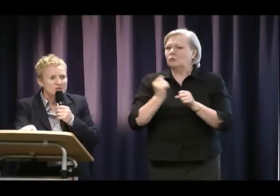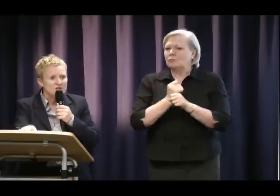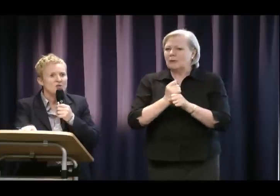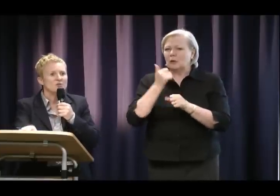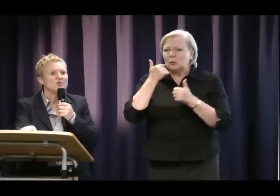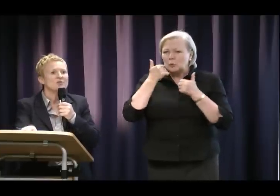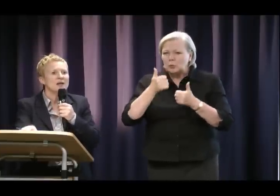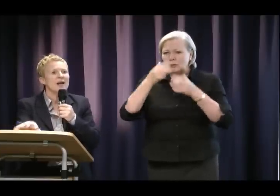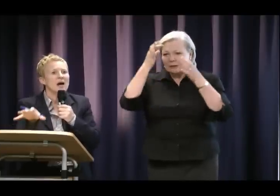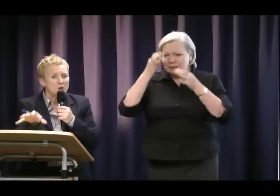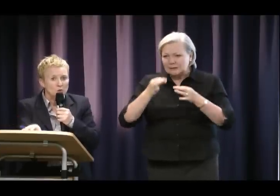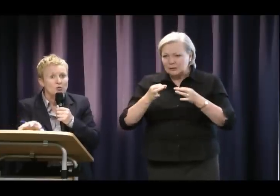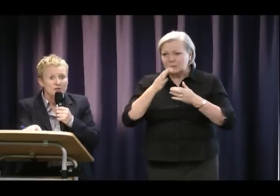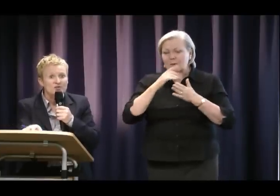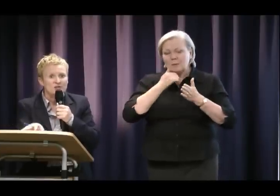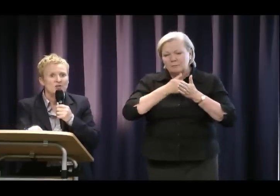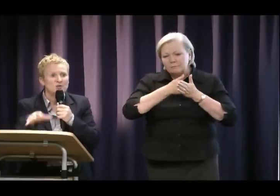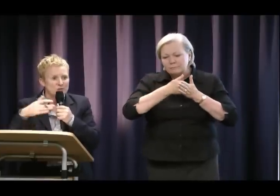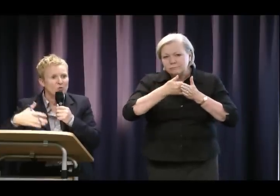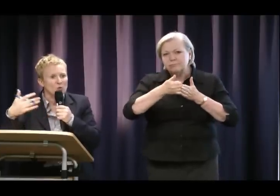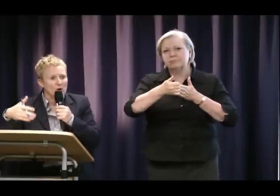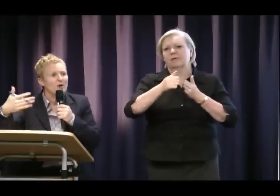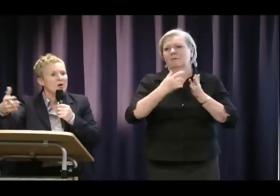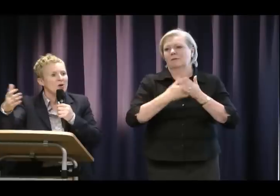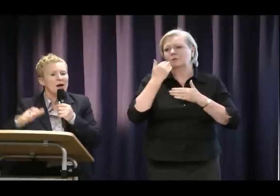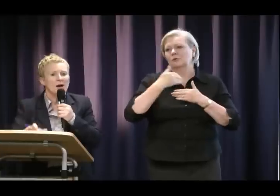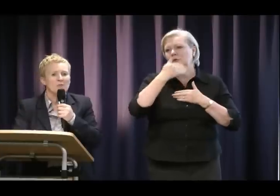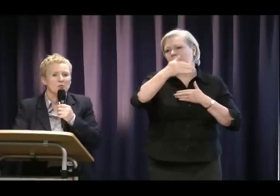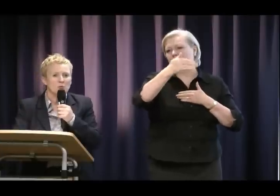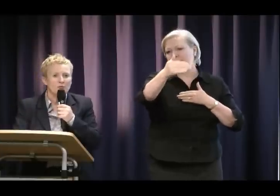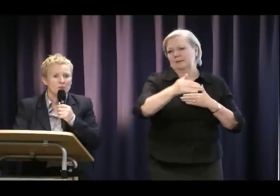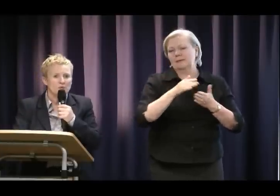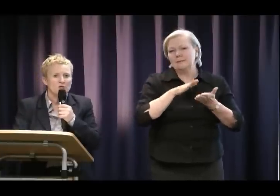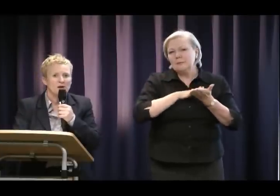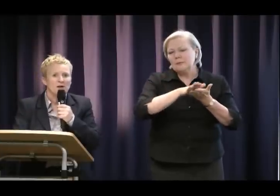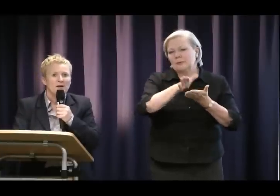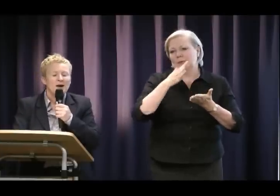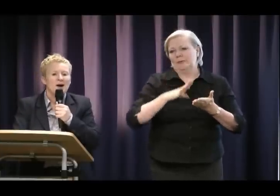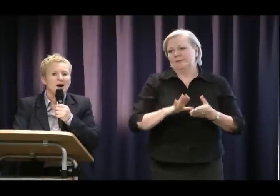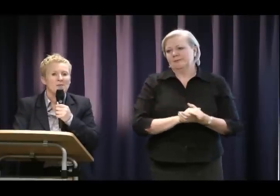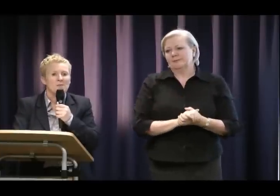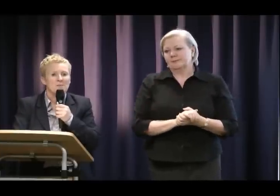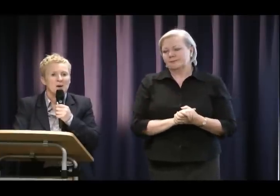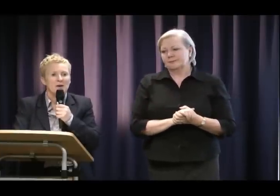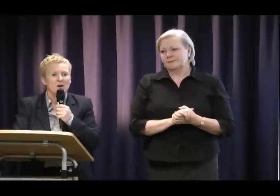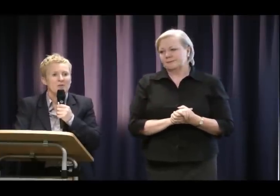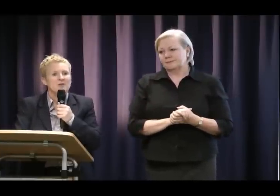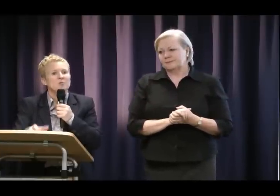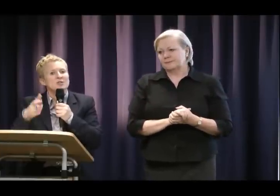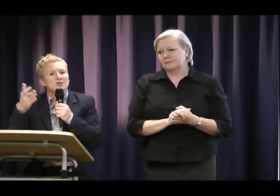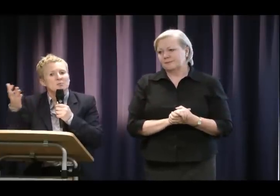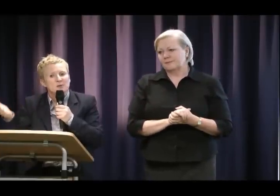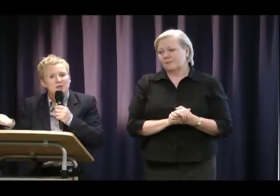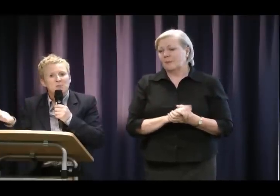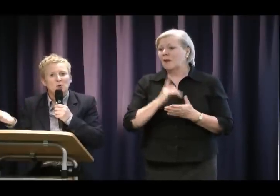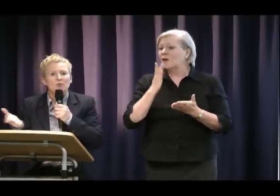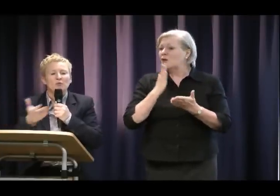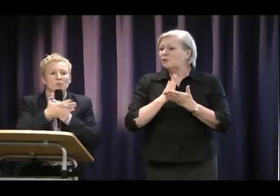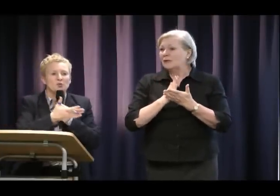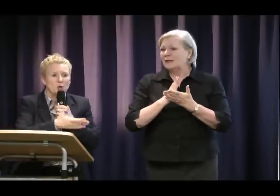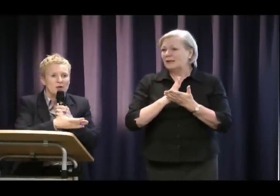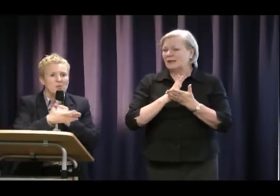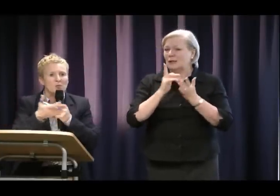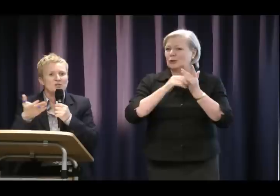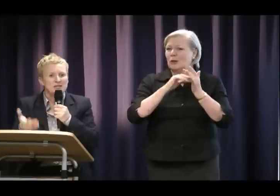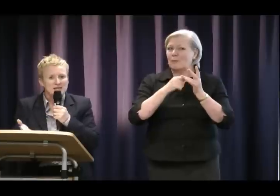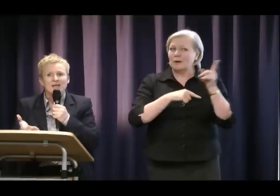long-term decisions that are good decisions for the future. But I think it was such a big move